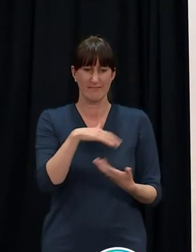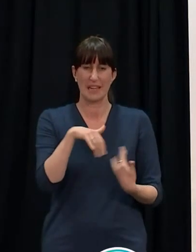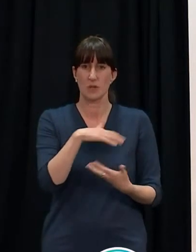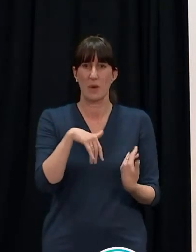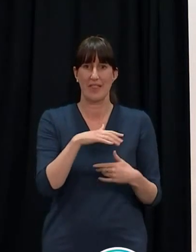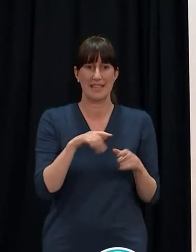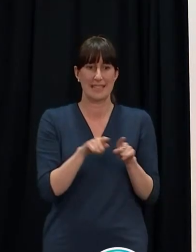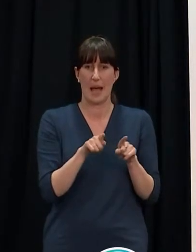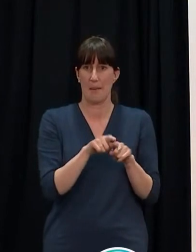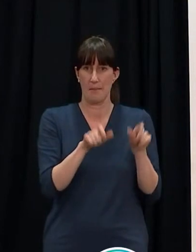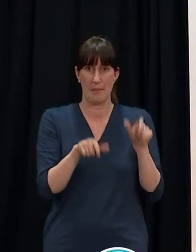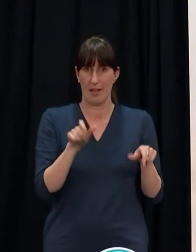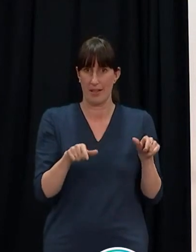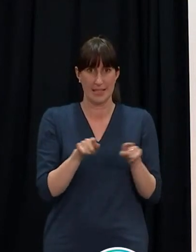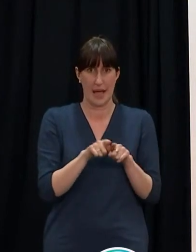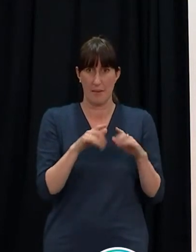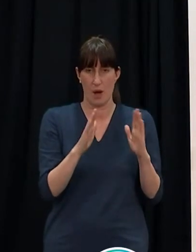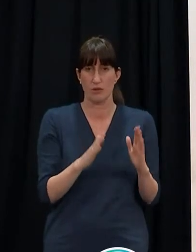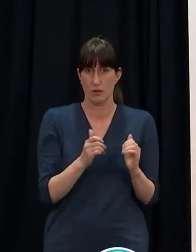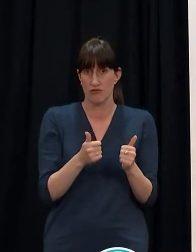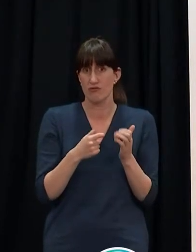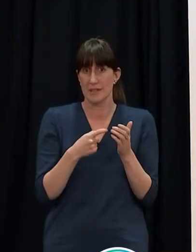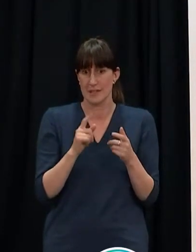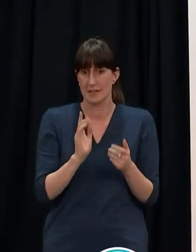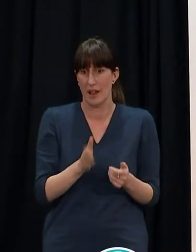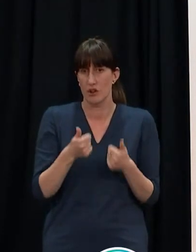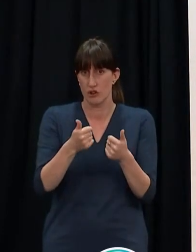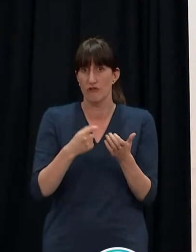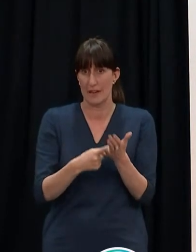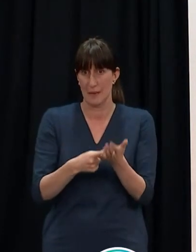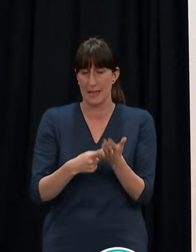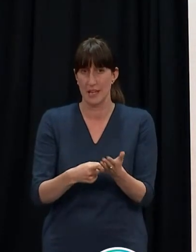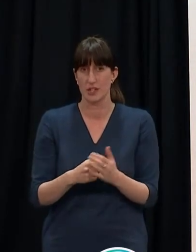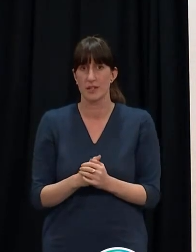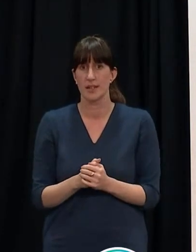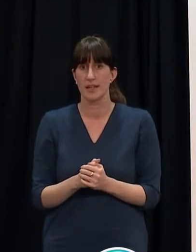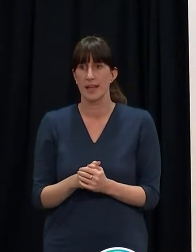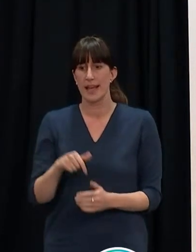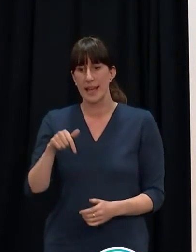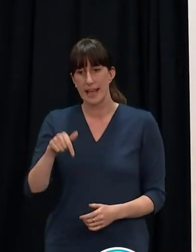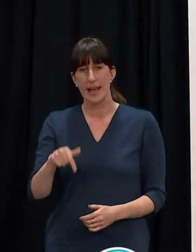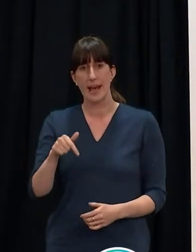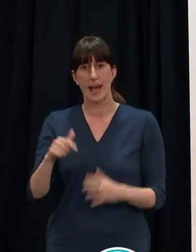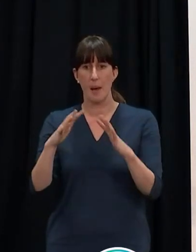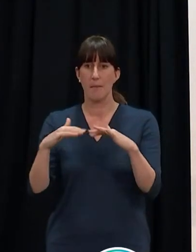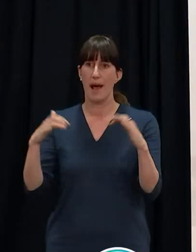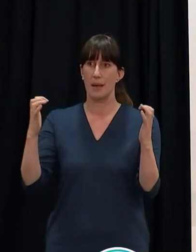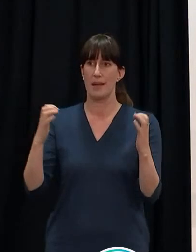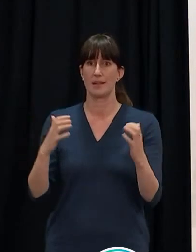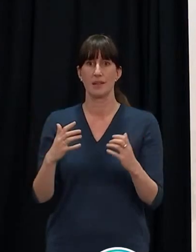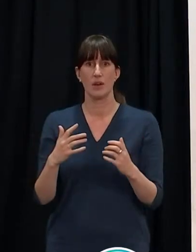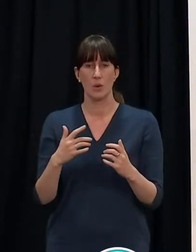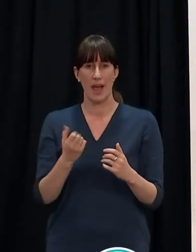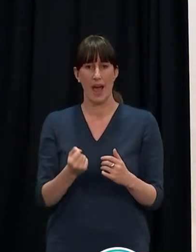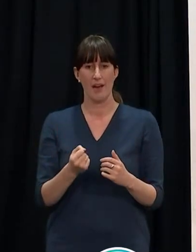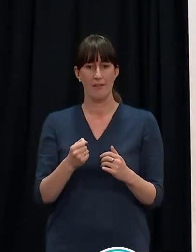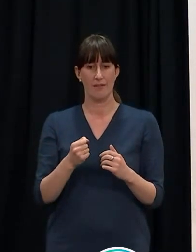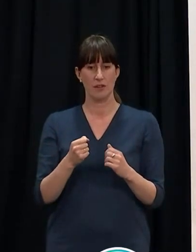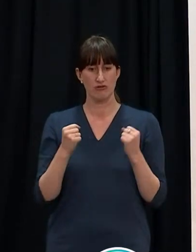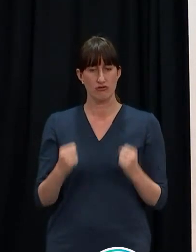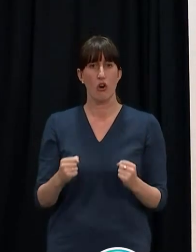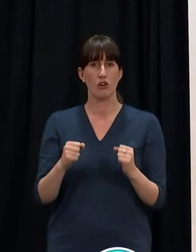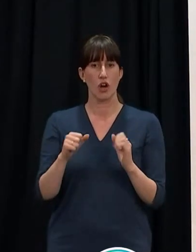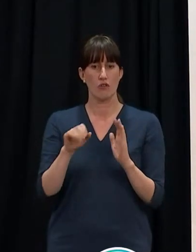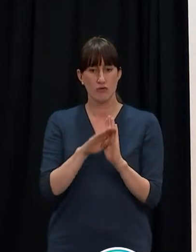2 arrangements, particularly use of masks and thoughtfulness about distancing and scanning in, are all things that are much stronger